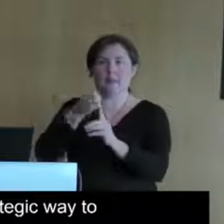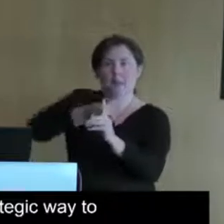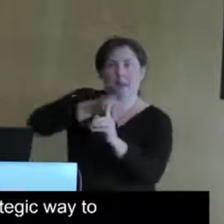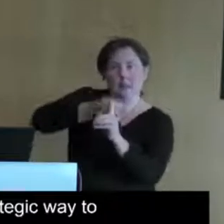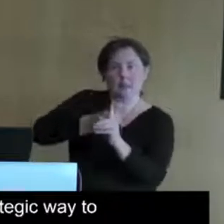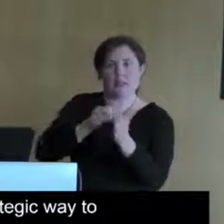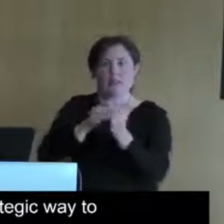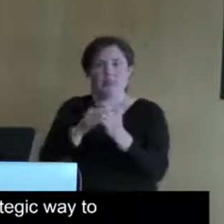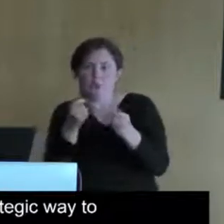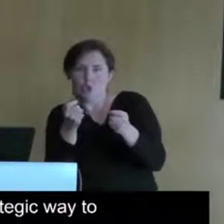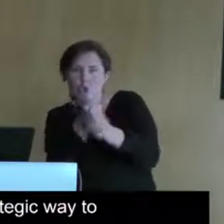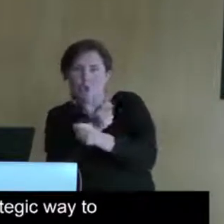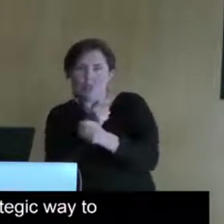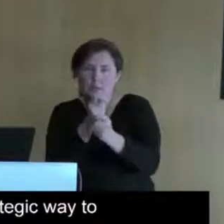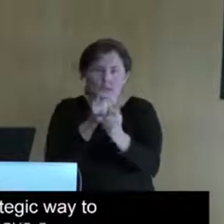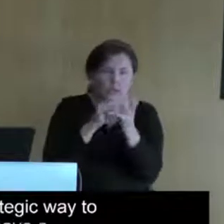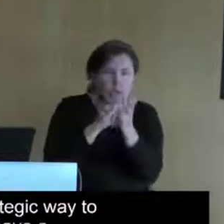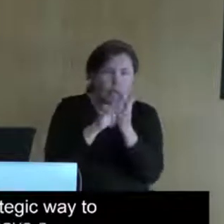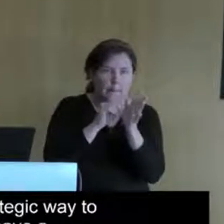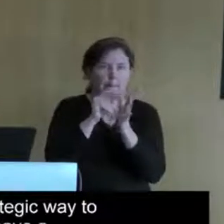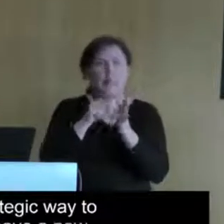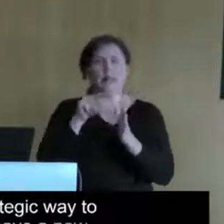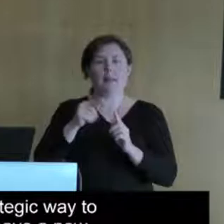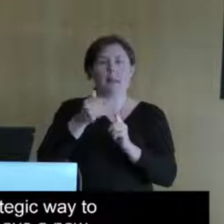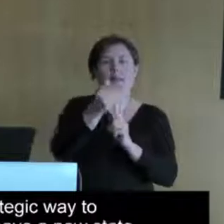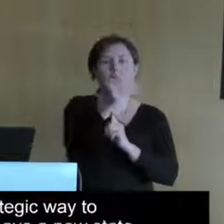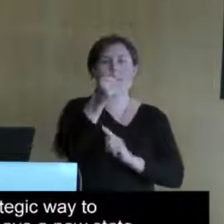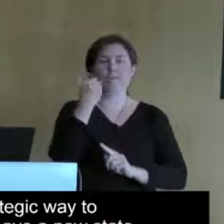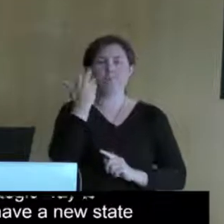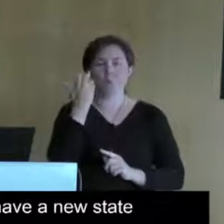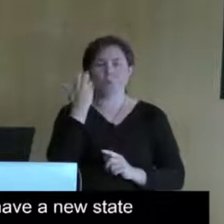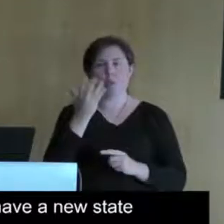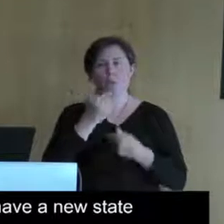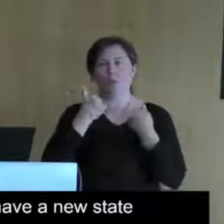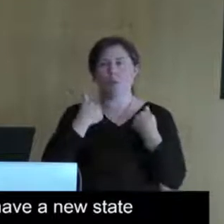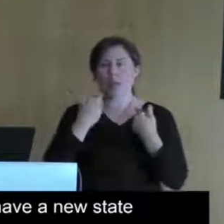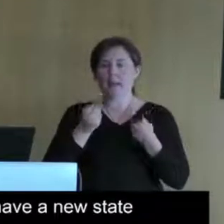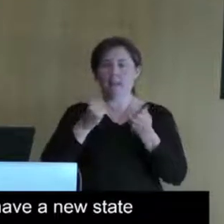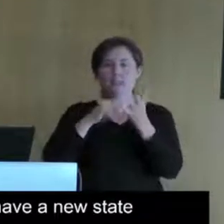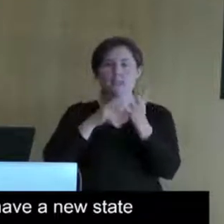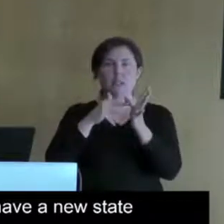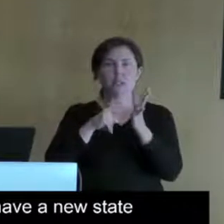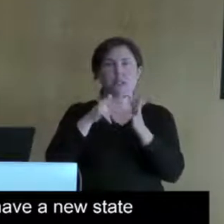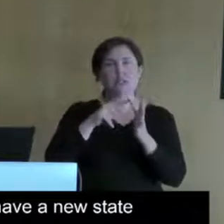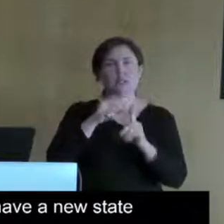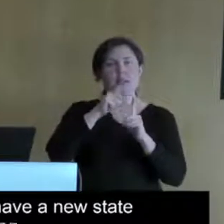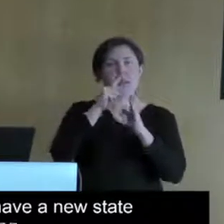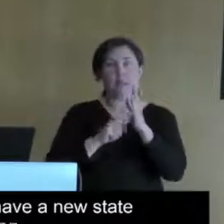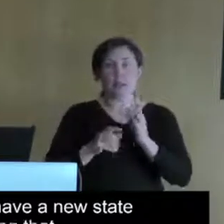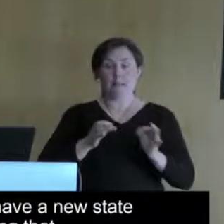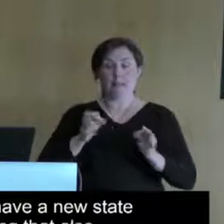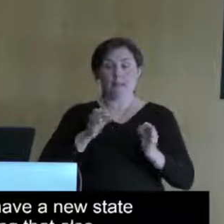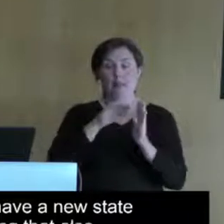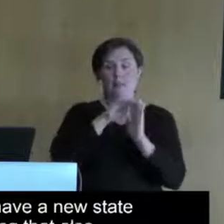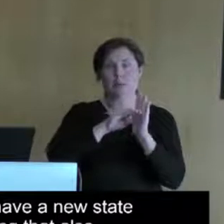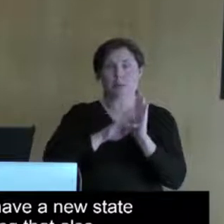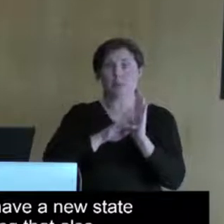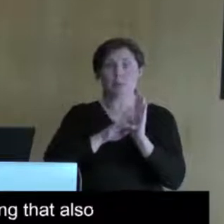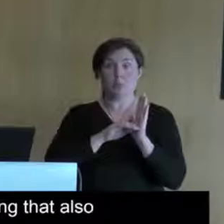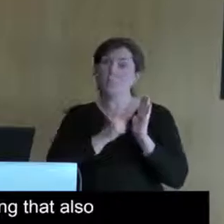there's not a blueprint that's sitting here of what exactly is going to happen. So there is opportunity in a strategic way